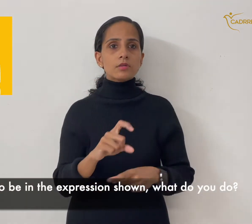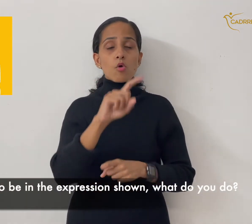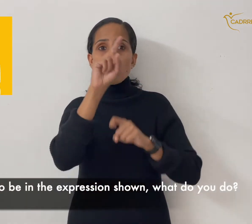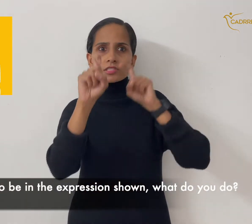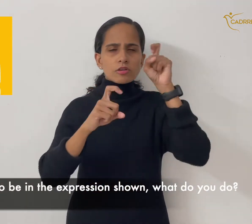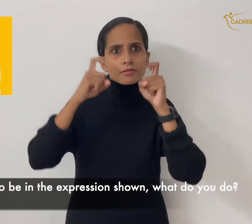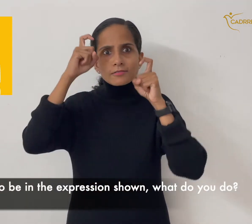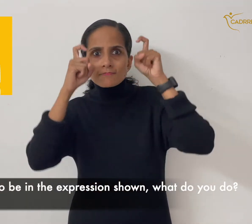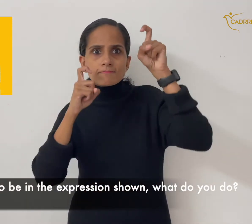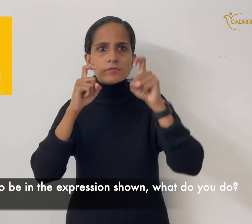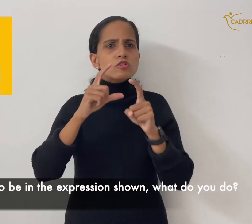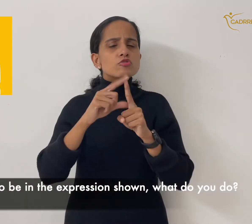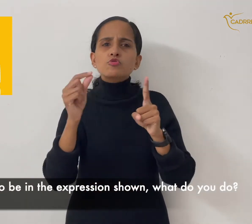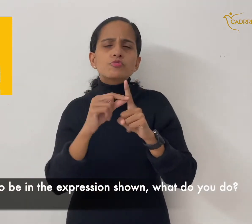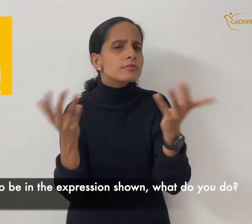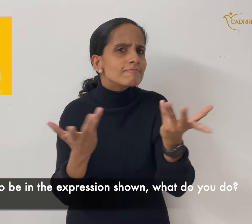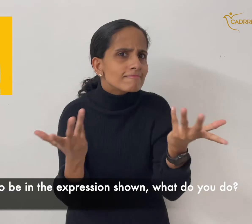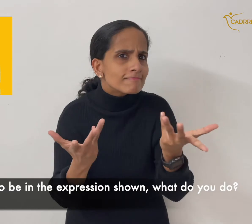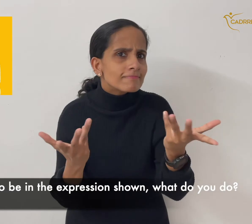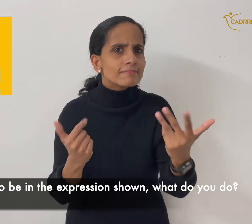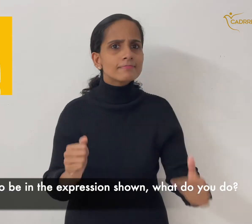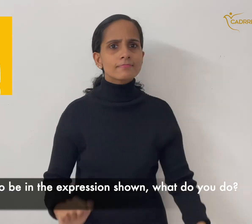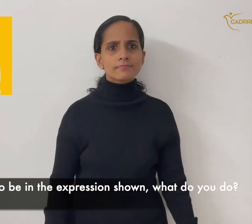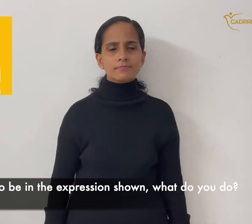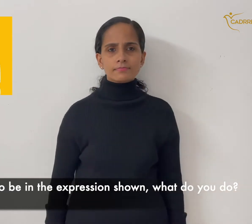to be in the expression you show. What do you do?